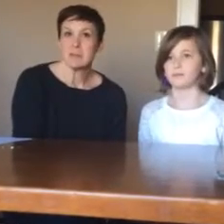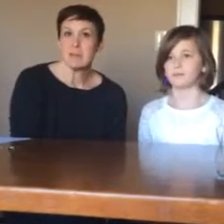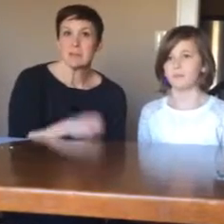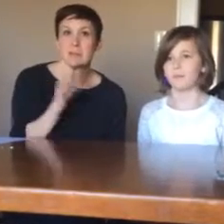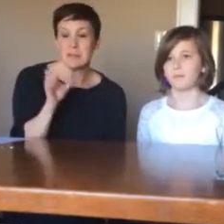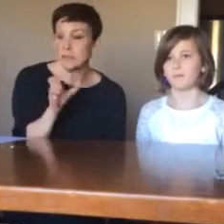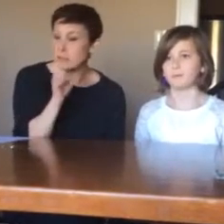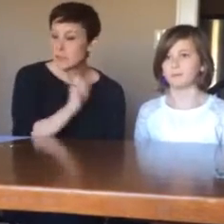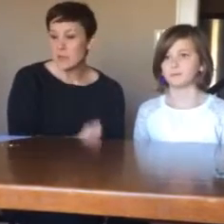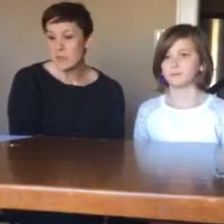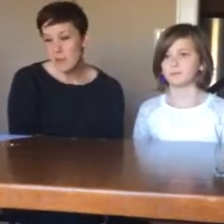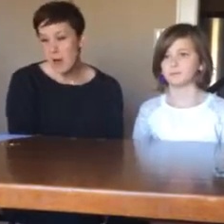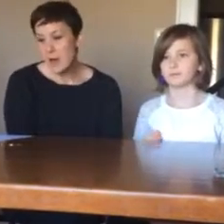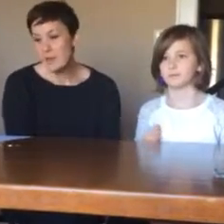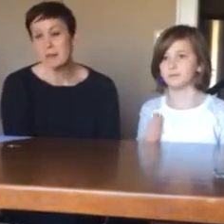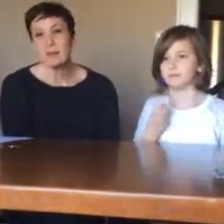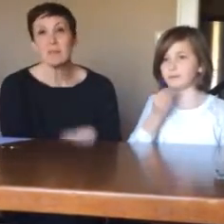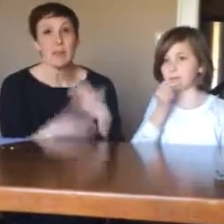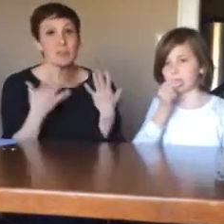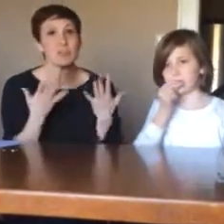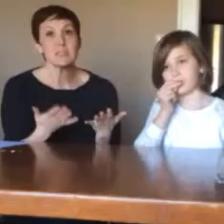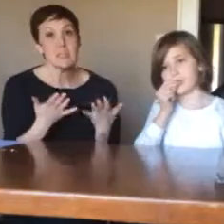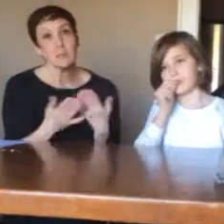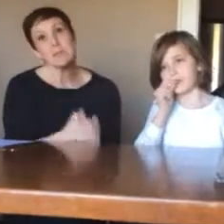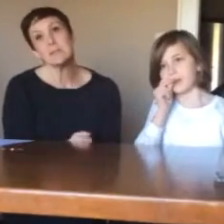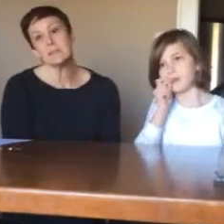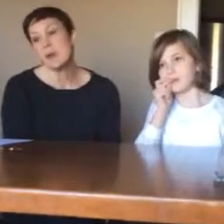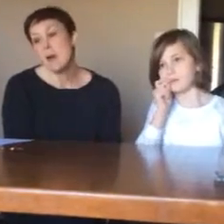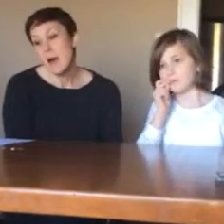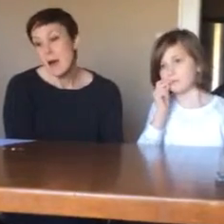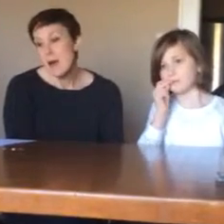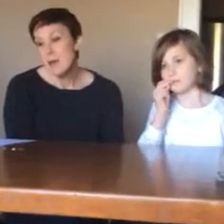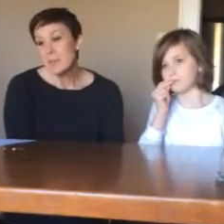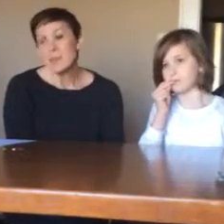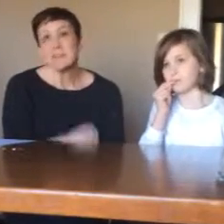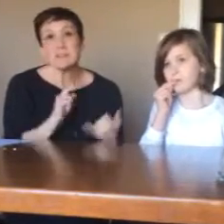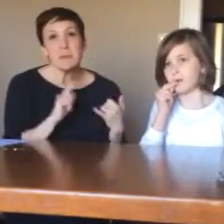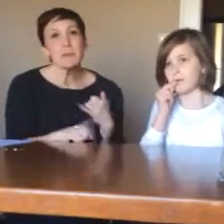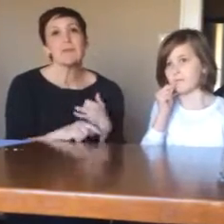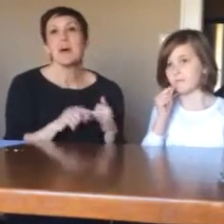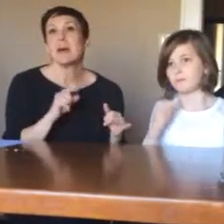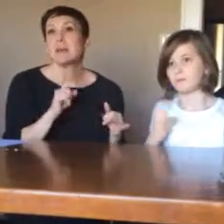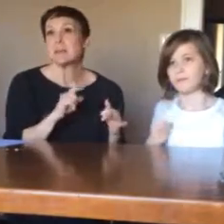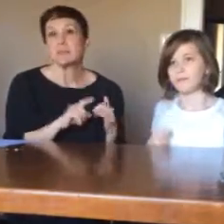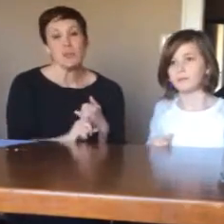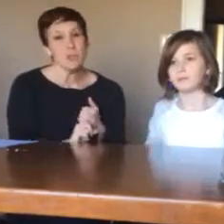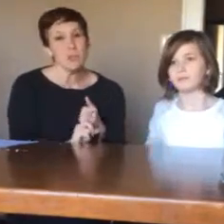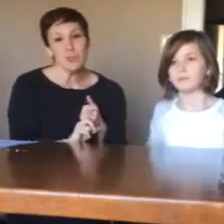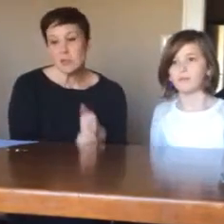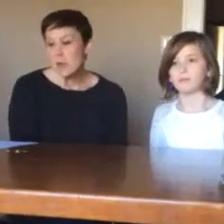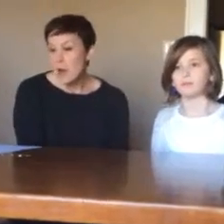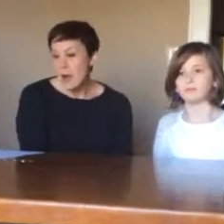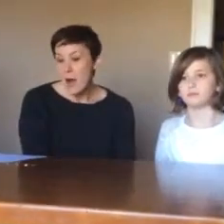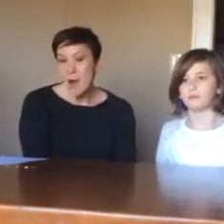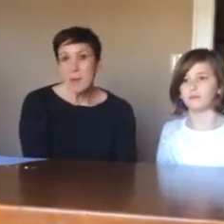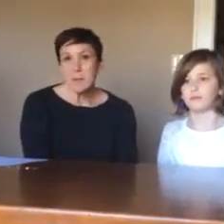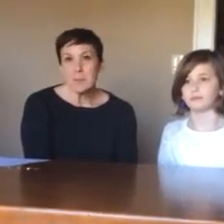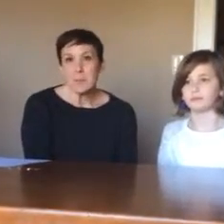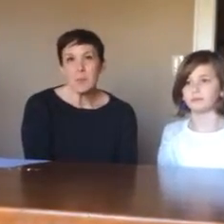that skills are taught in a logical sequence. They're simplified, it's structured. You